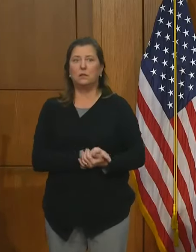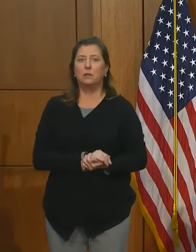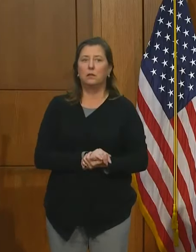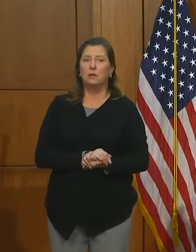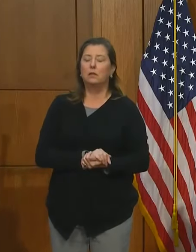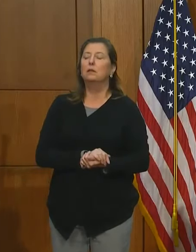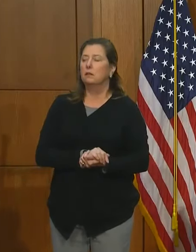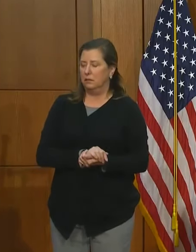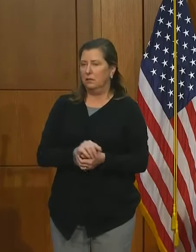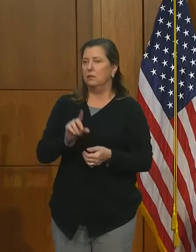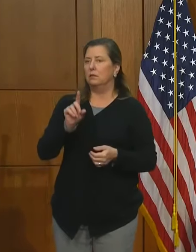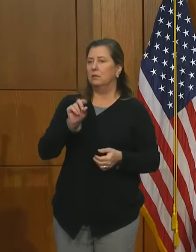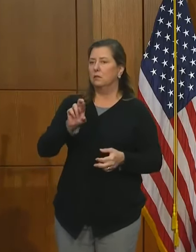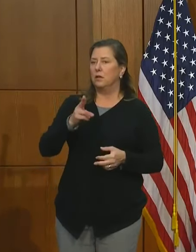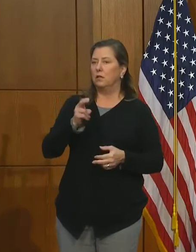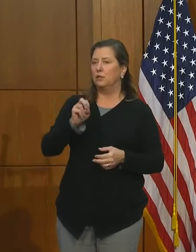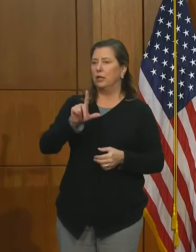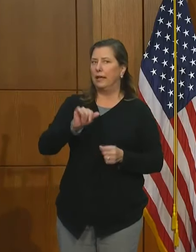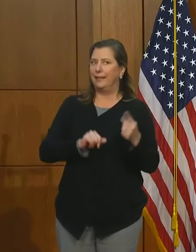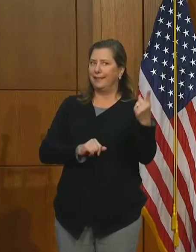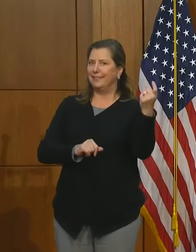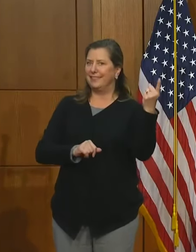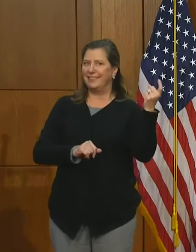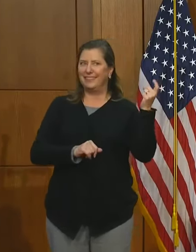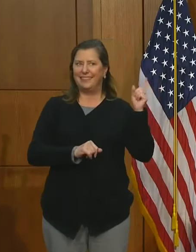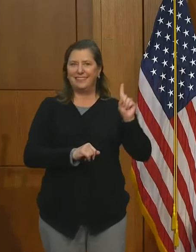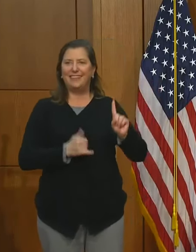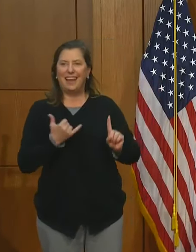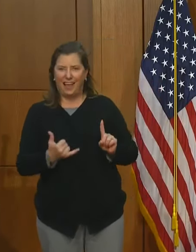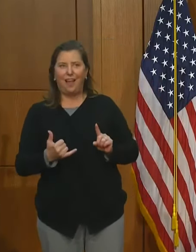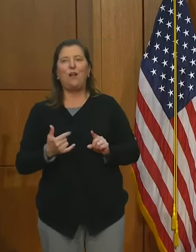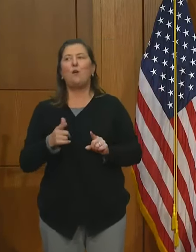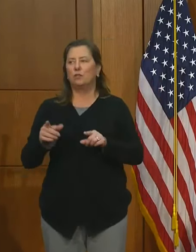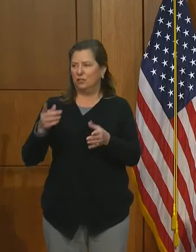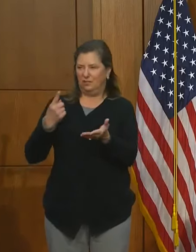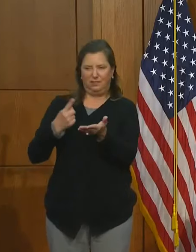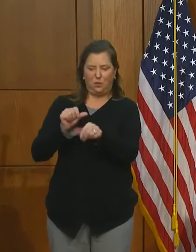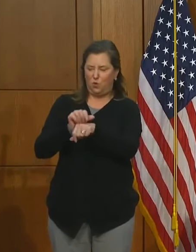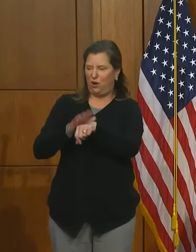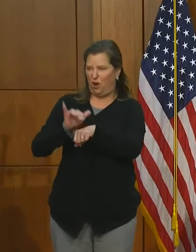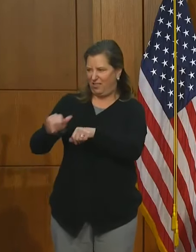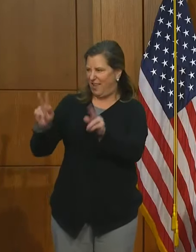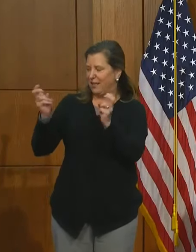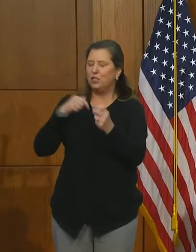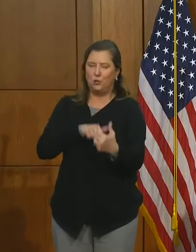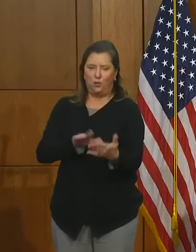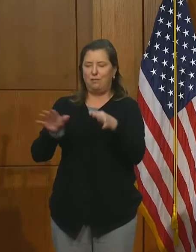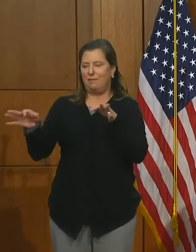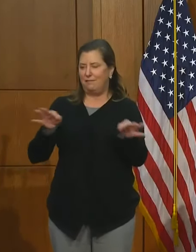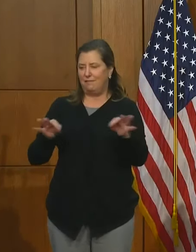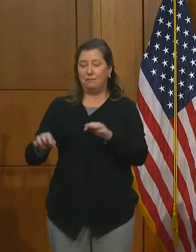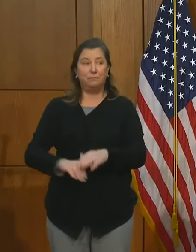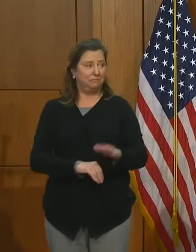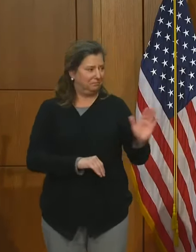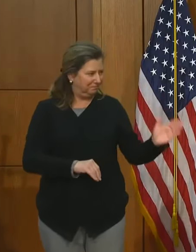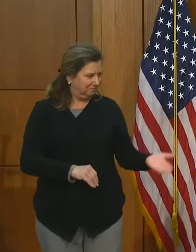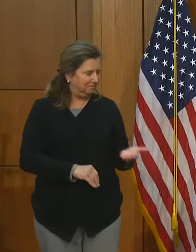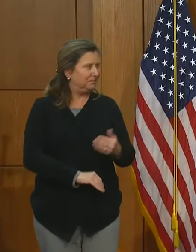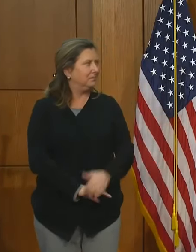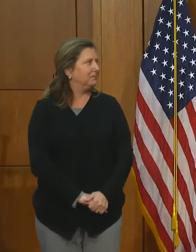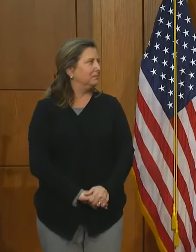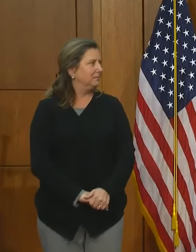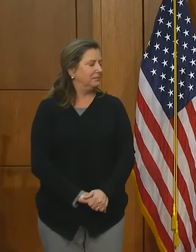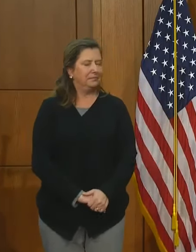I have Dr. Healy, who's making her way to the podium and has been working on that very issue, so she'll address that. Dr. Healy, thank you.